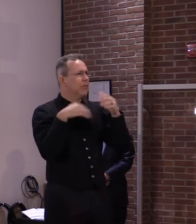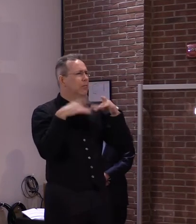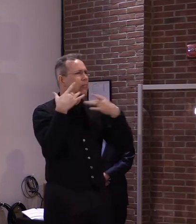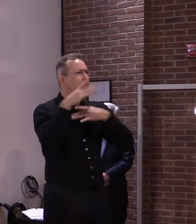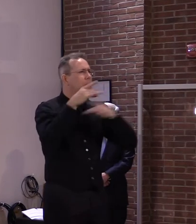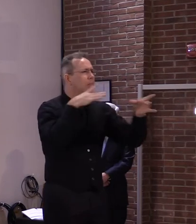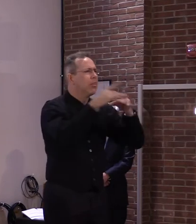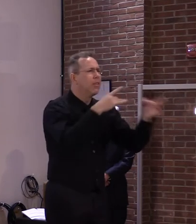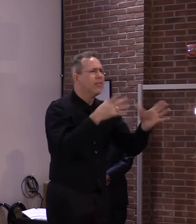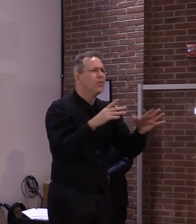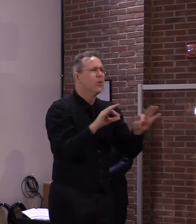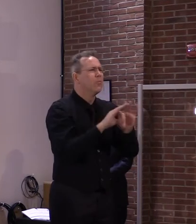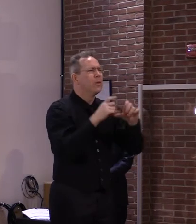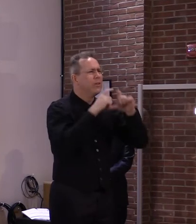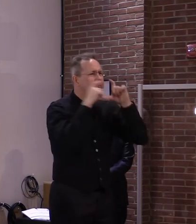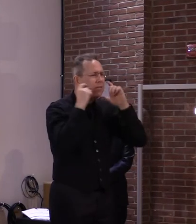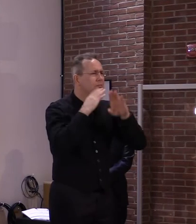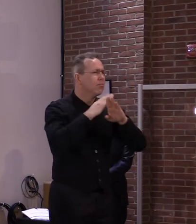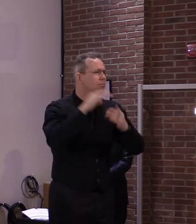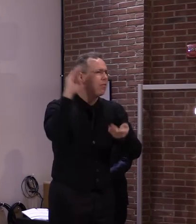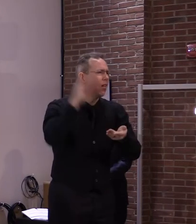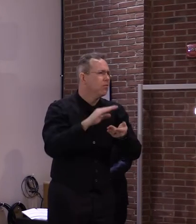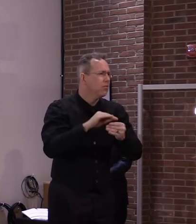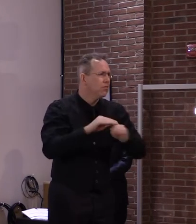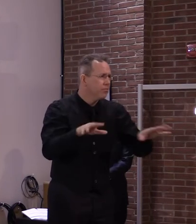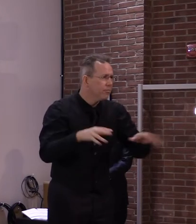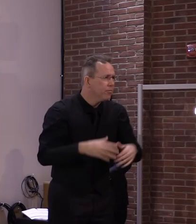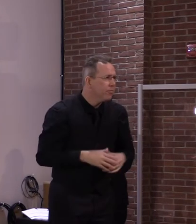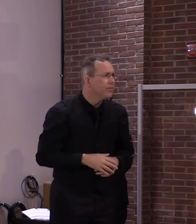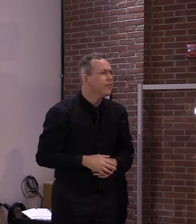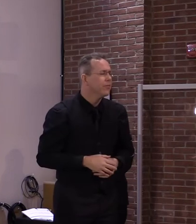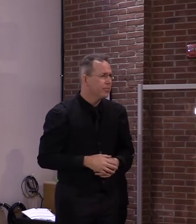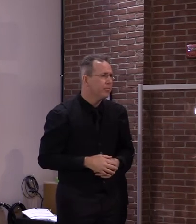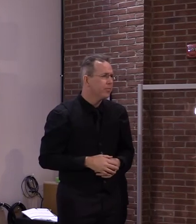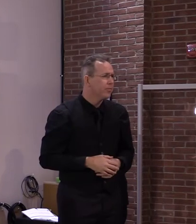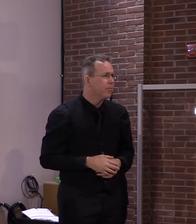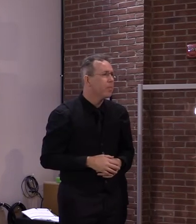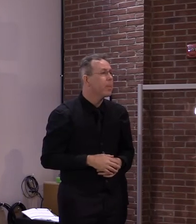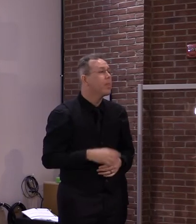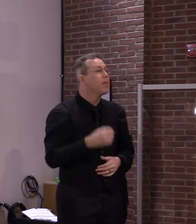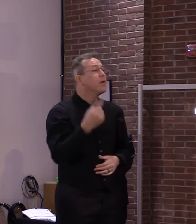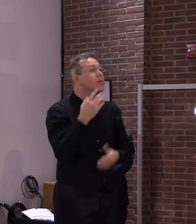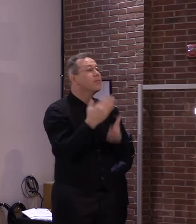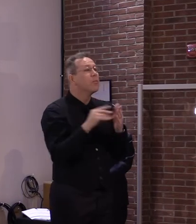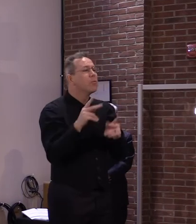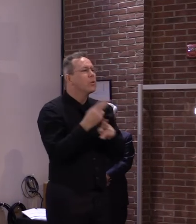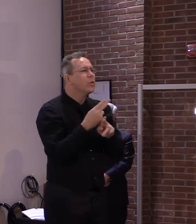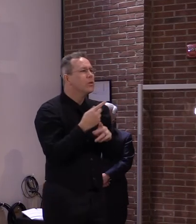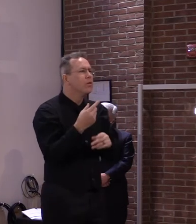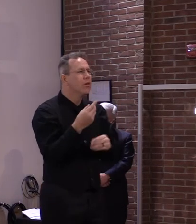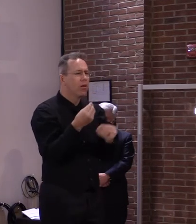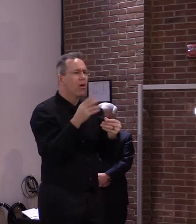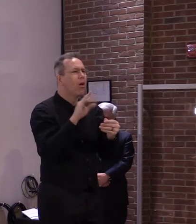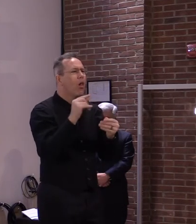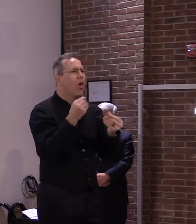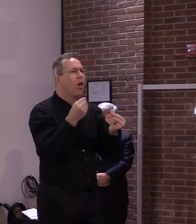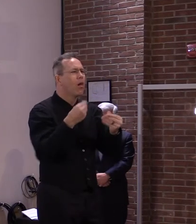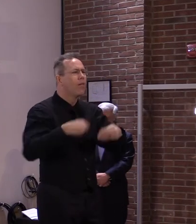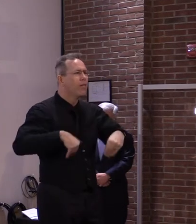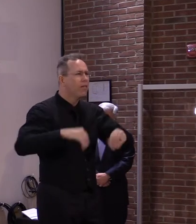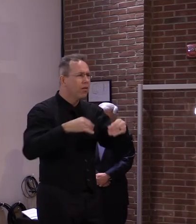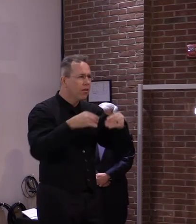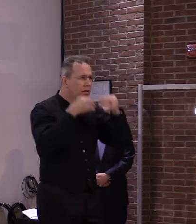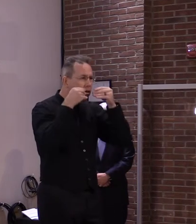questions coming about if they're using a cloth mask should they double mask and the answer to that is it